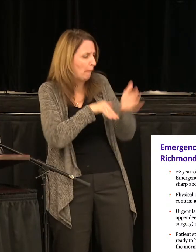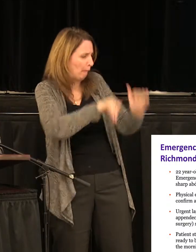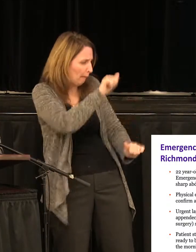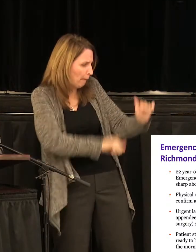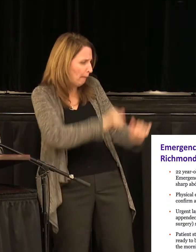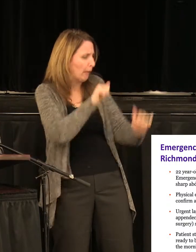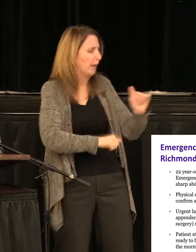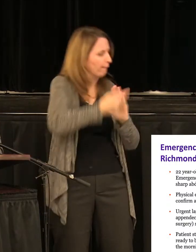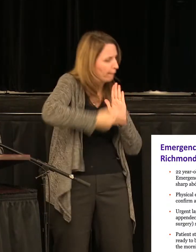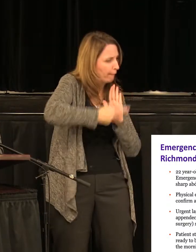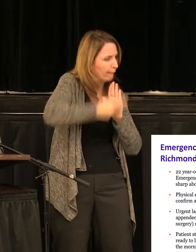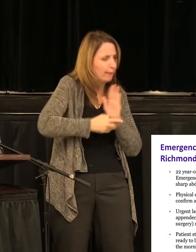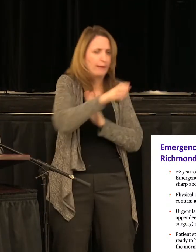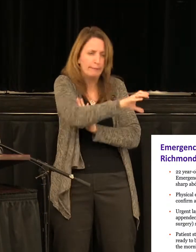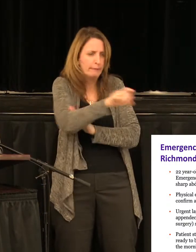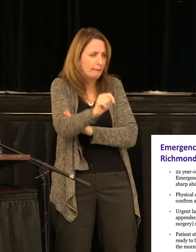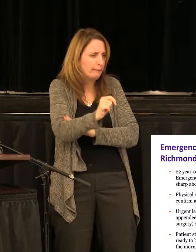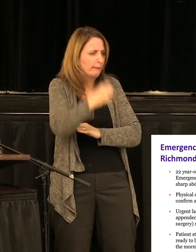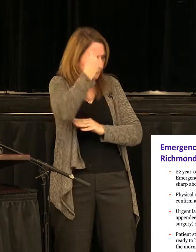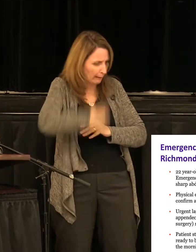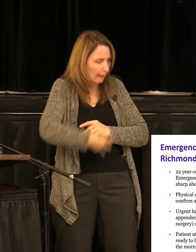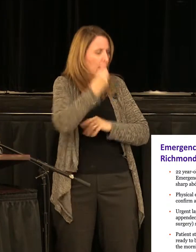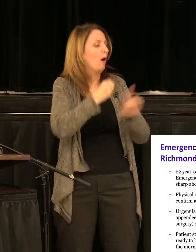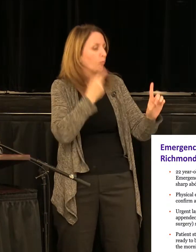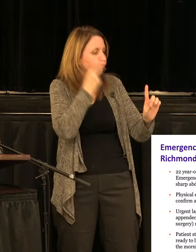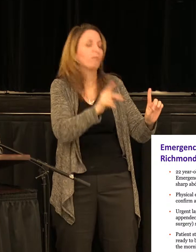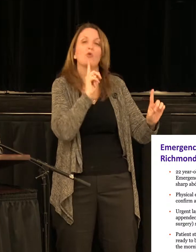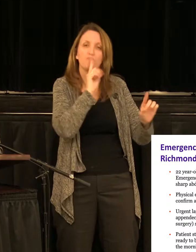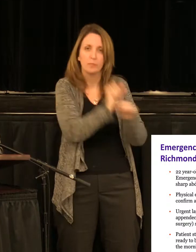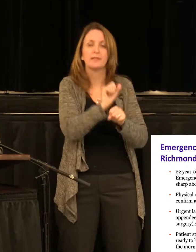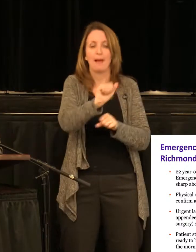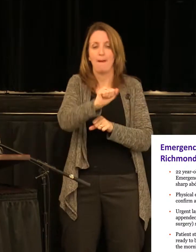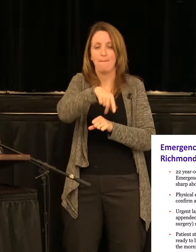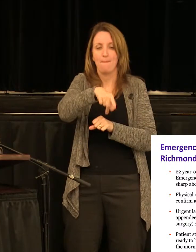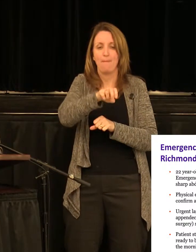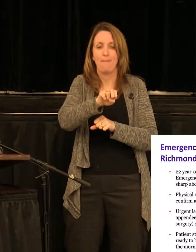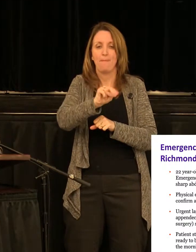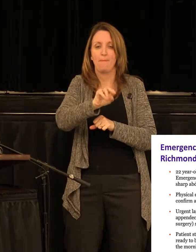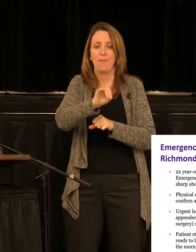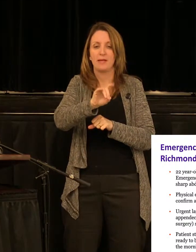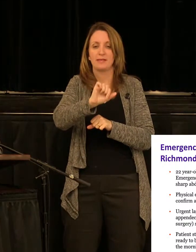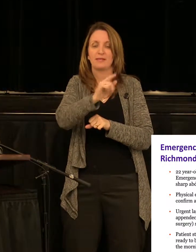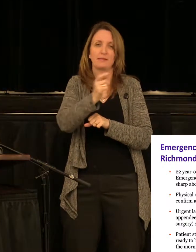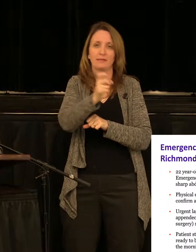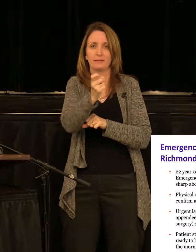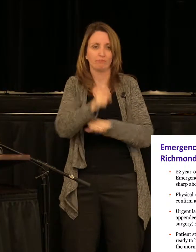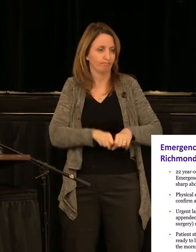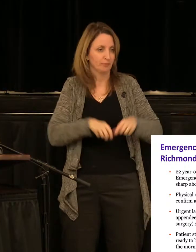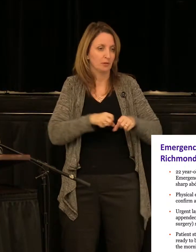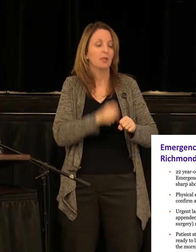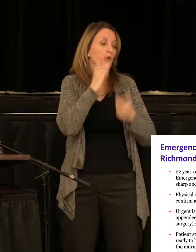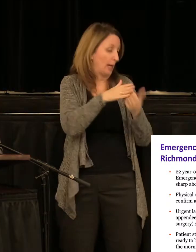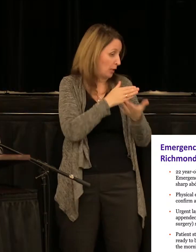undergoes tests, including a CT scan potentially, and he's diagnosed with appendicitis. And so he's booked and gets everything prepared and gets